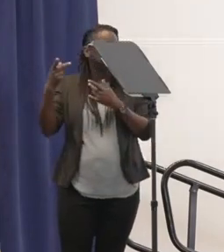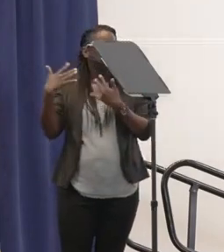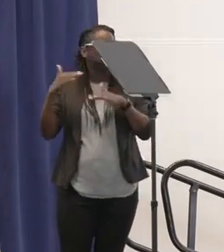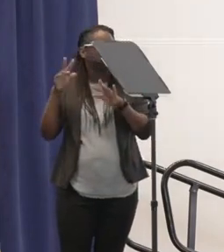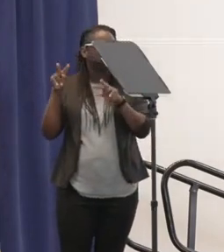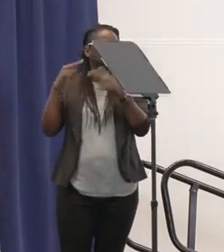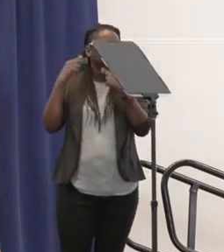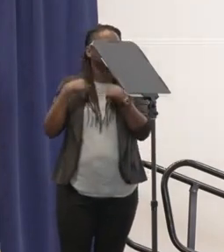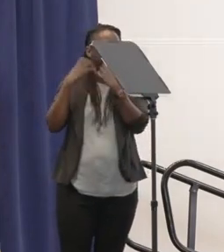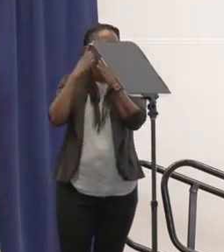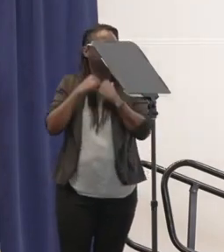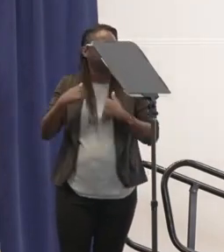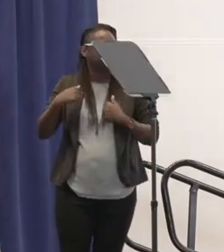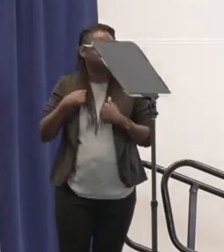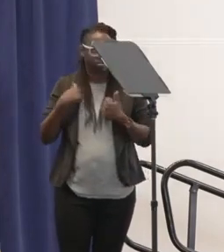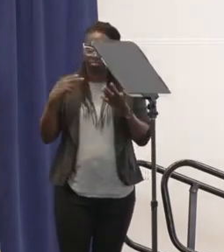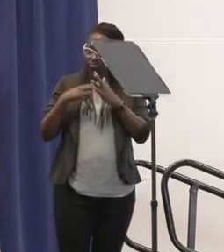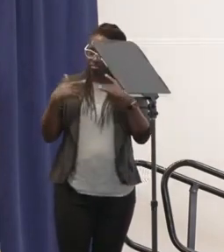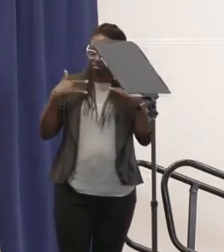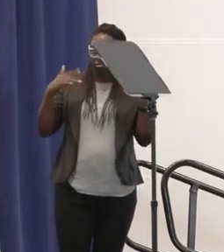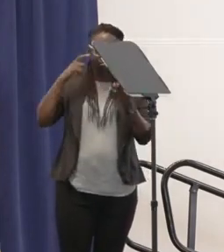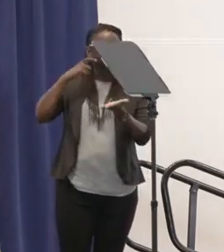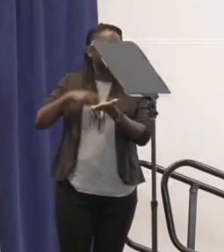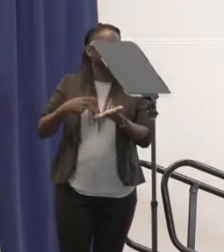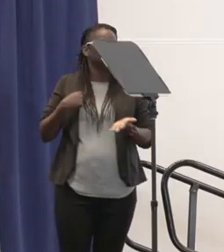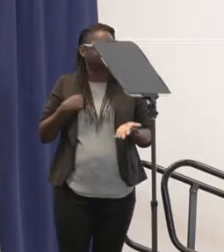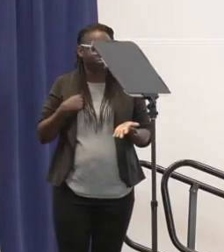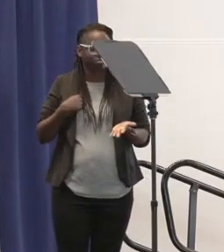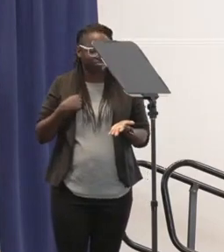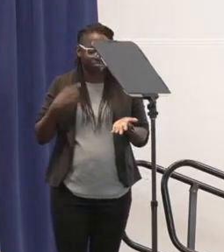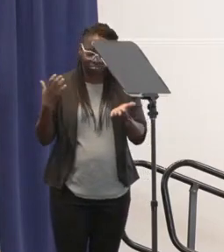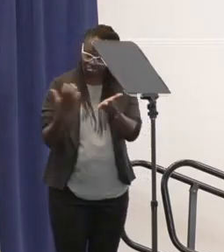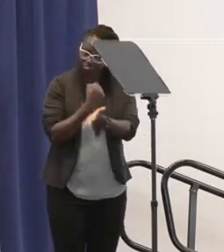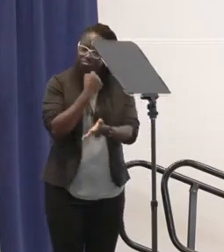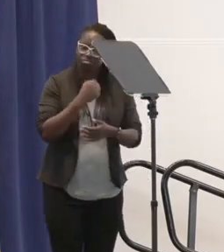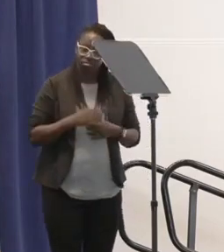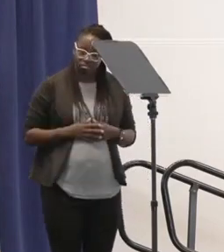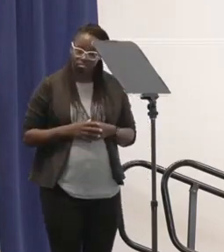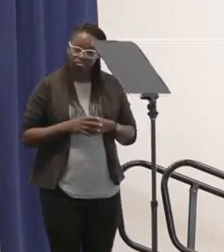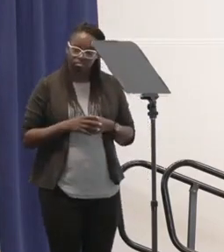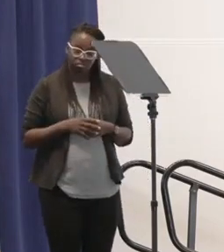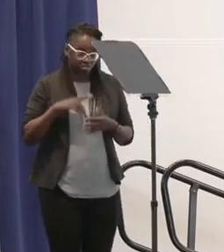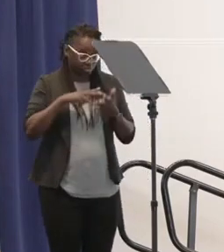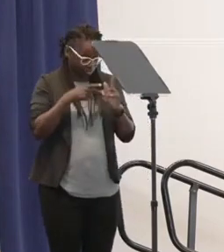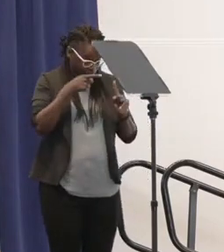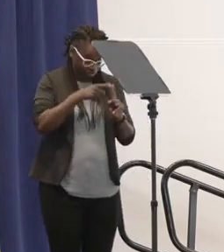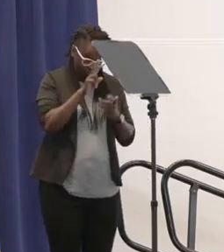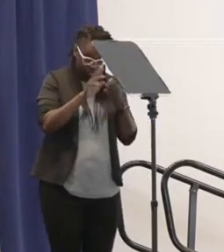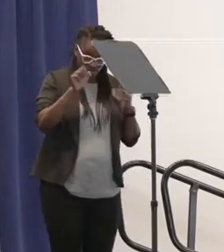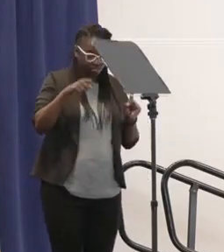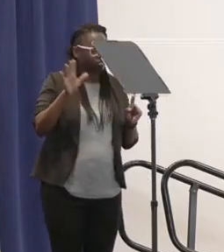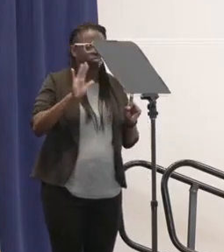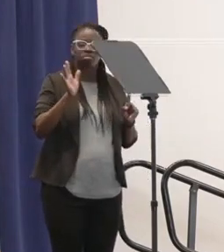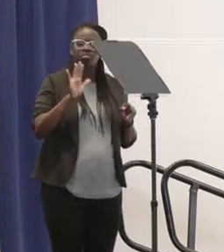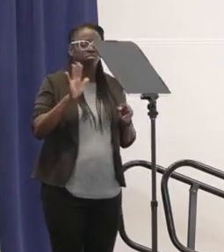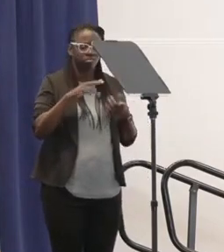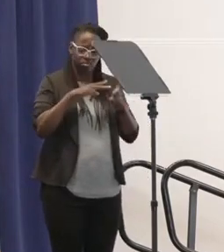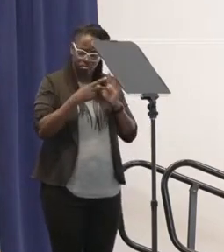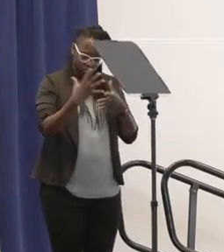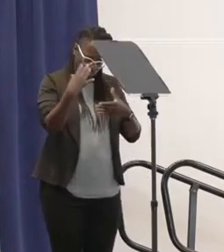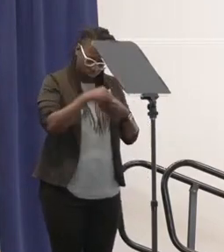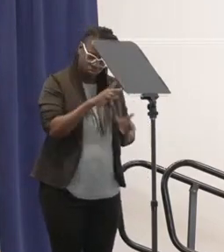our guidance, don't just specifically talk to our higher ed institutions. We also are including steps that our K through 12